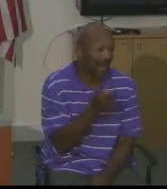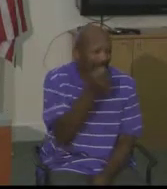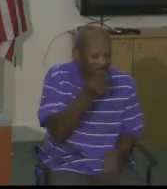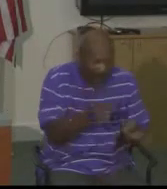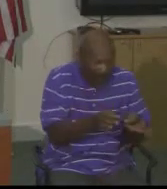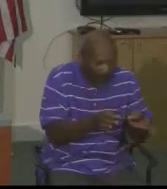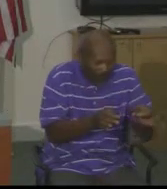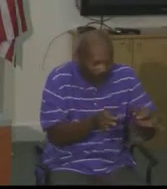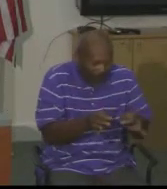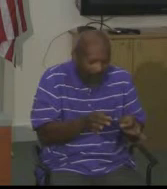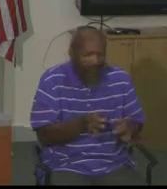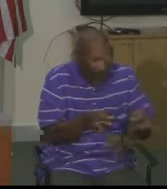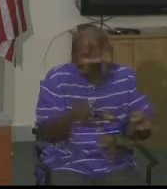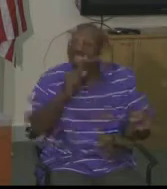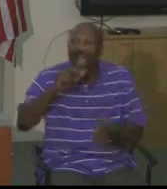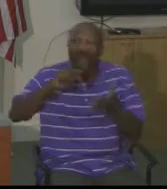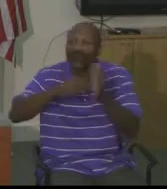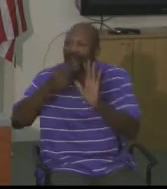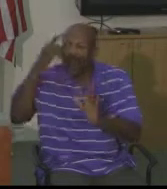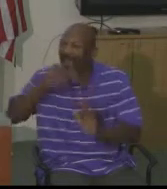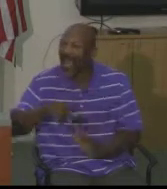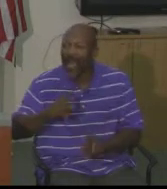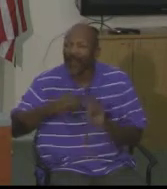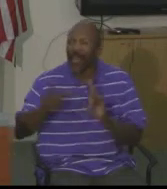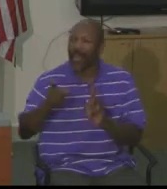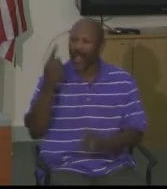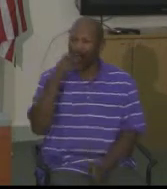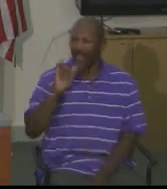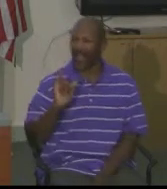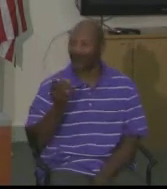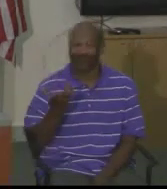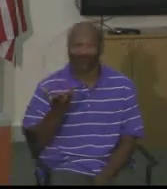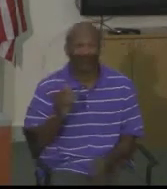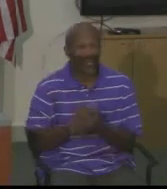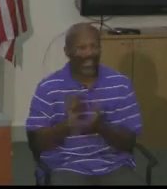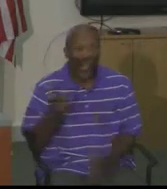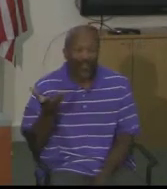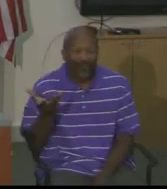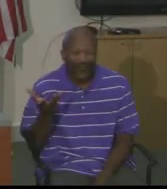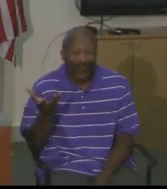It was never intended to be ITX, it just happens to look like ITX.